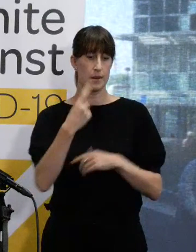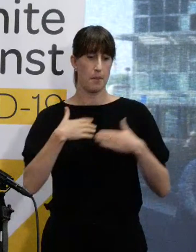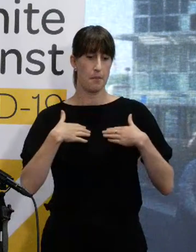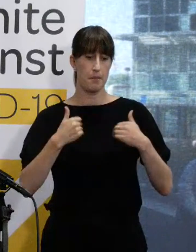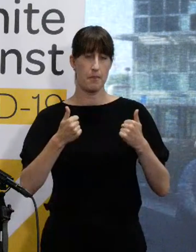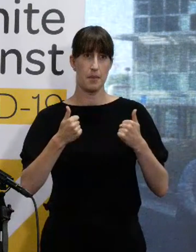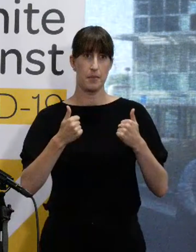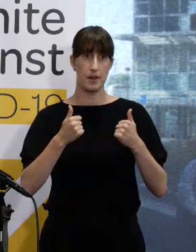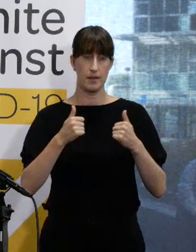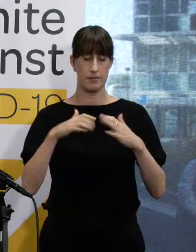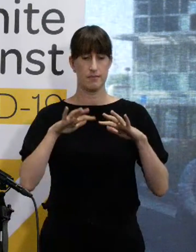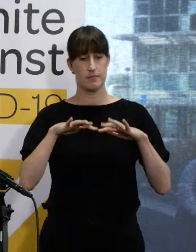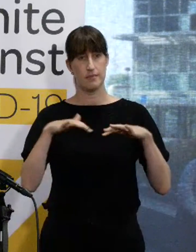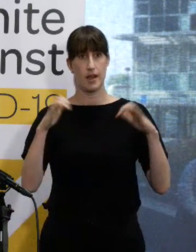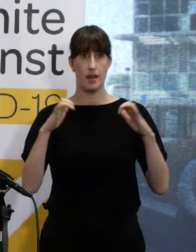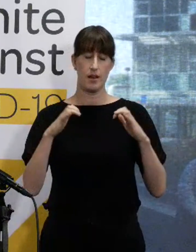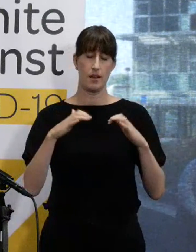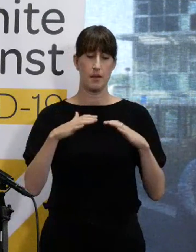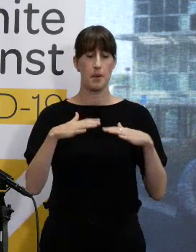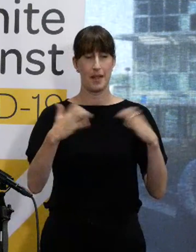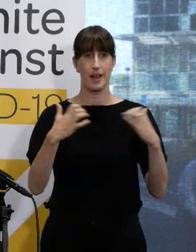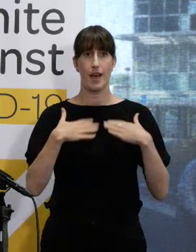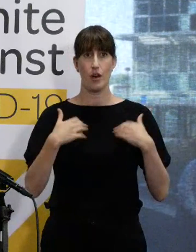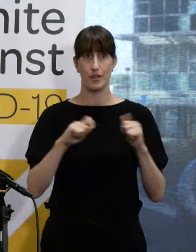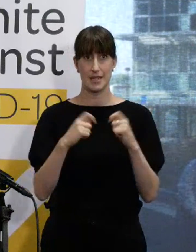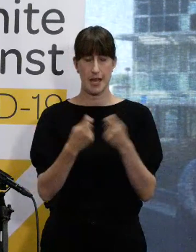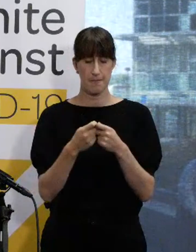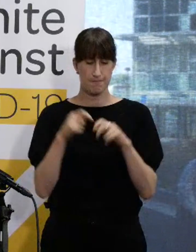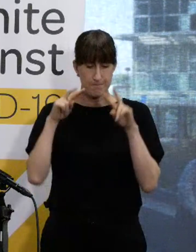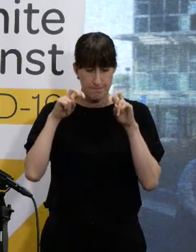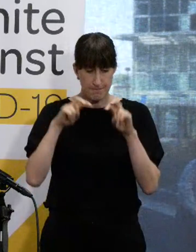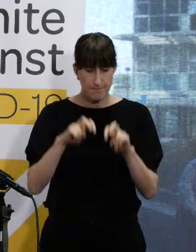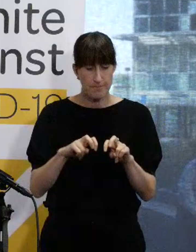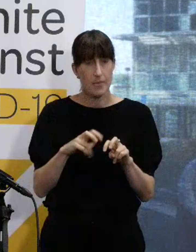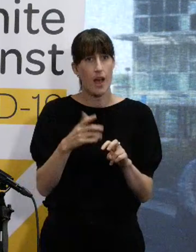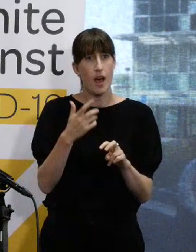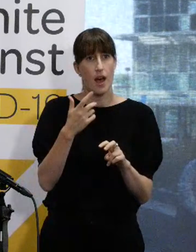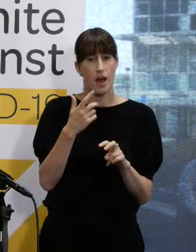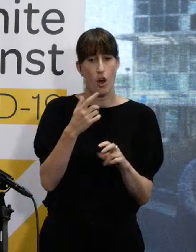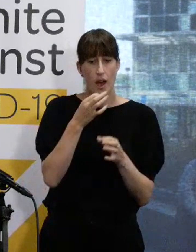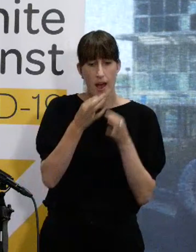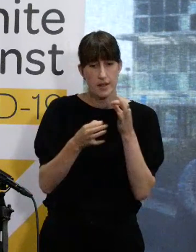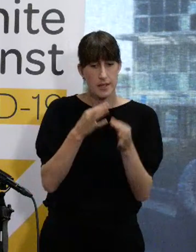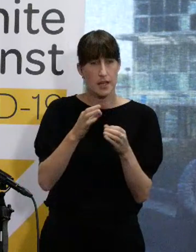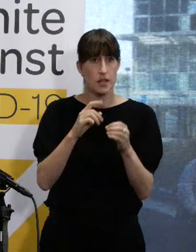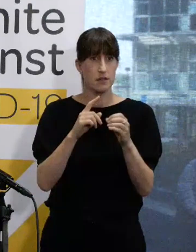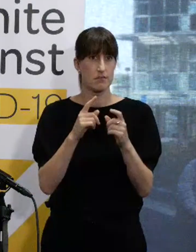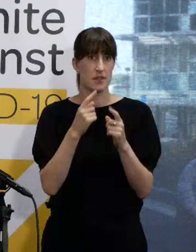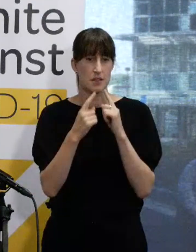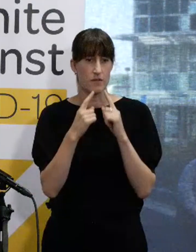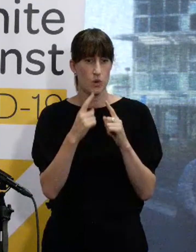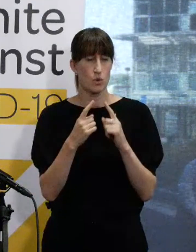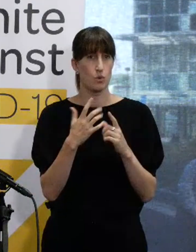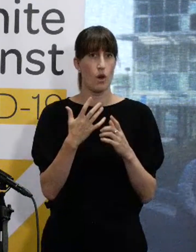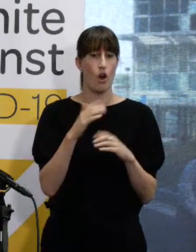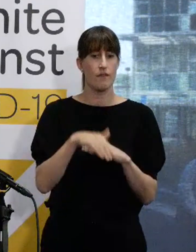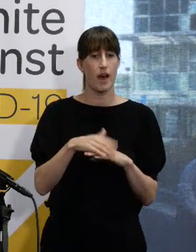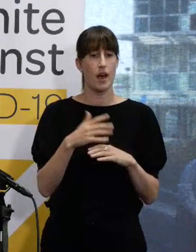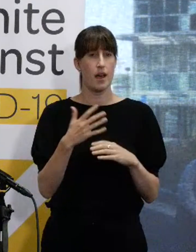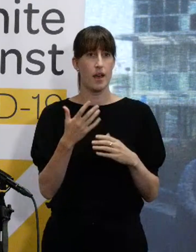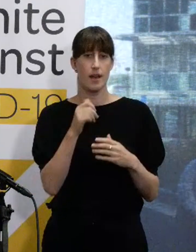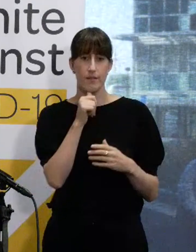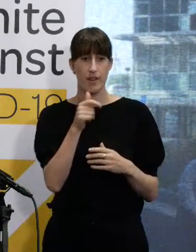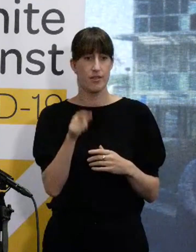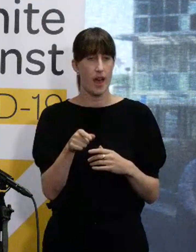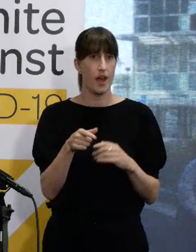accommodation. The case travels to work by private vehicle with a colleague. This colleague was informed last evening as well that